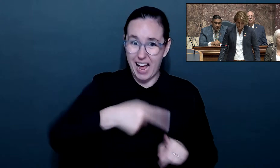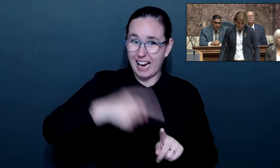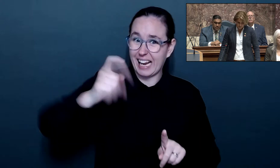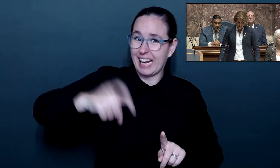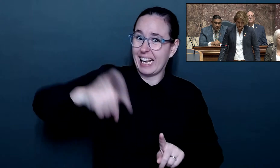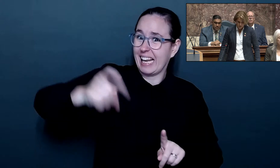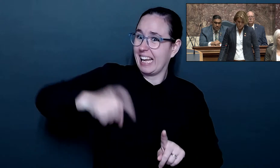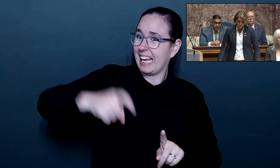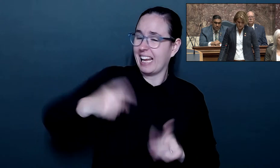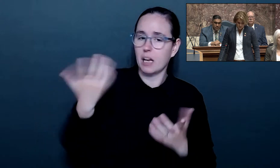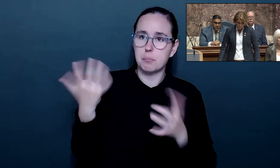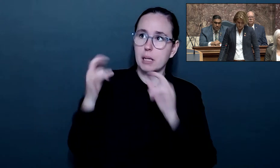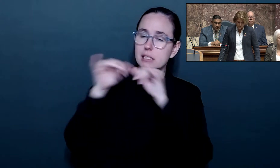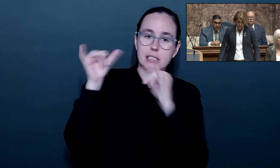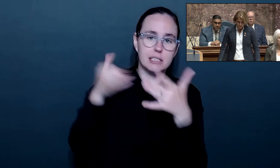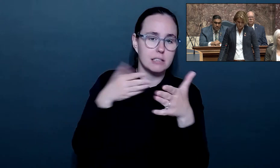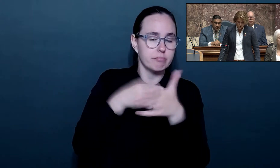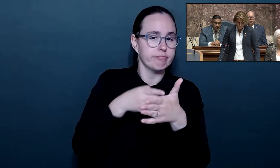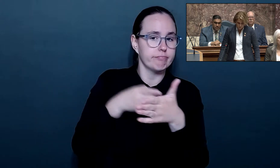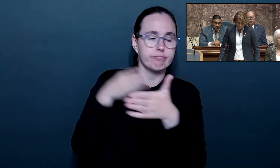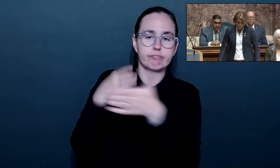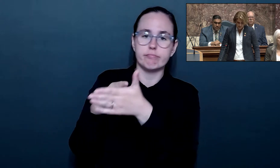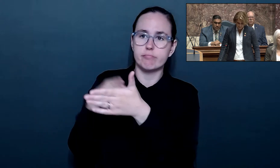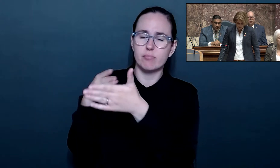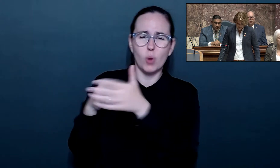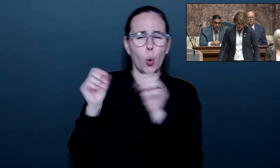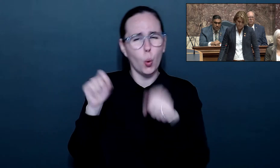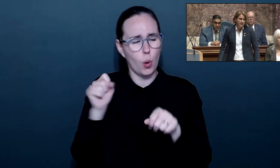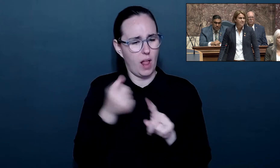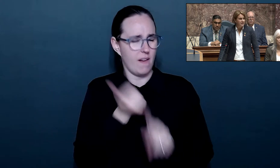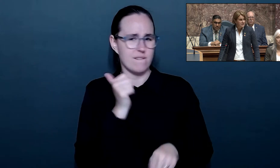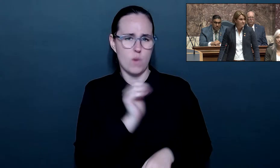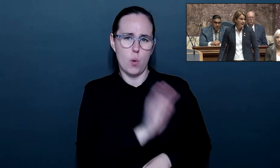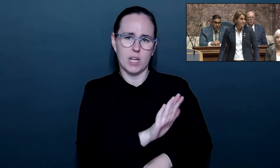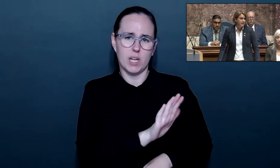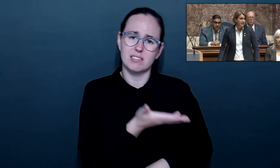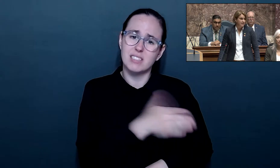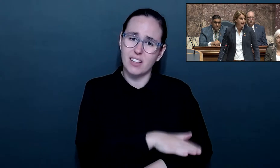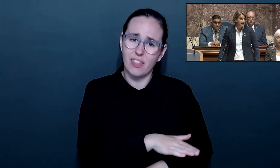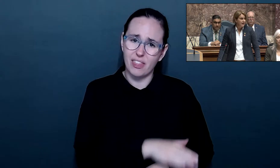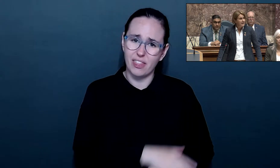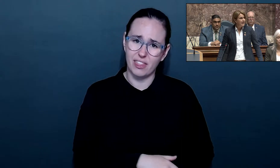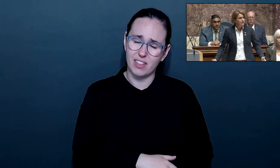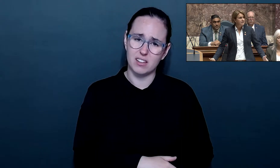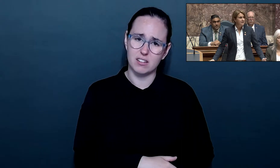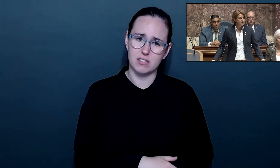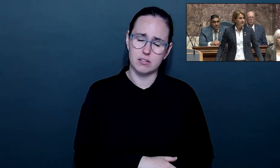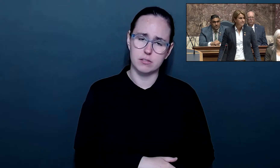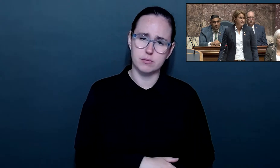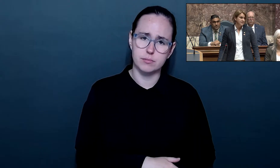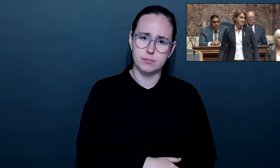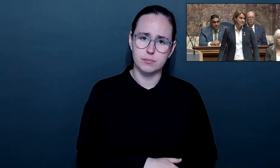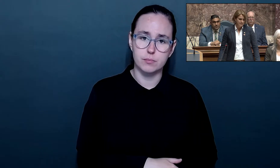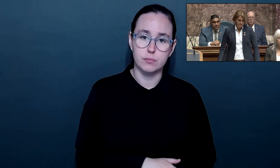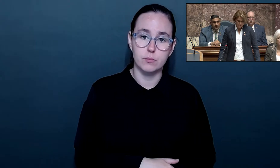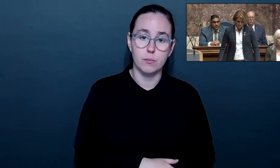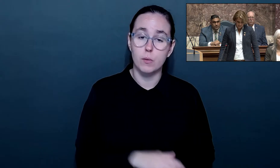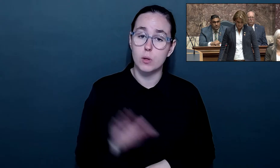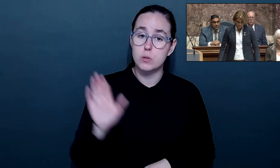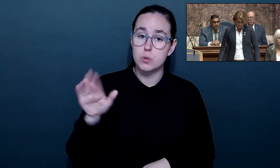quote. Will the Premier do the right thing by this family and countless other families?